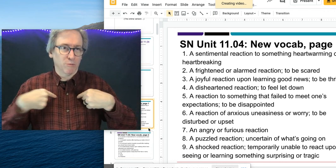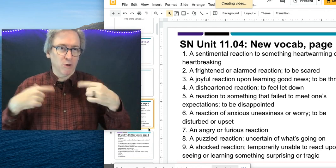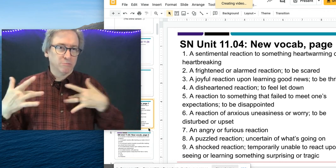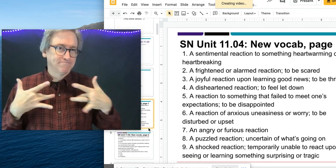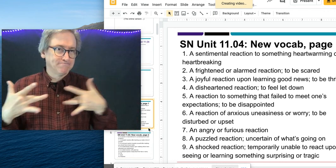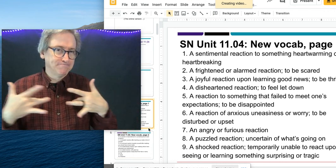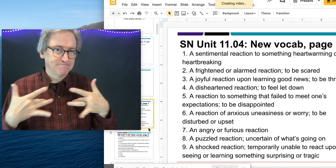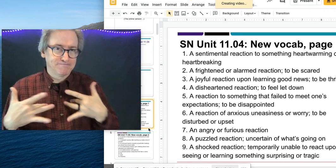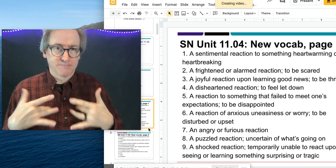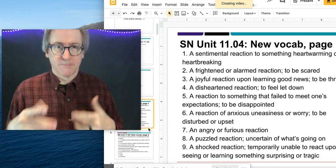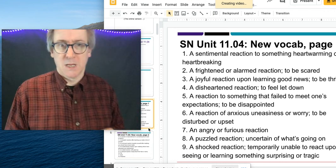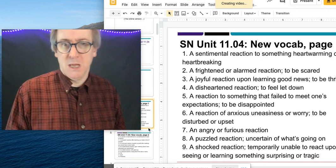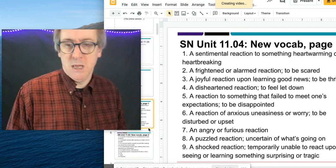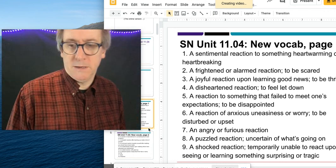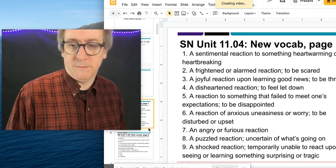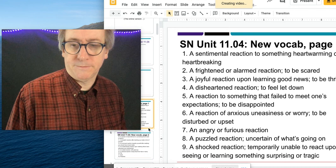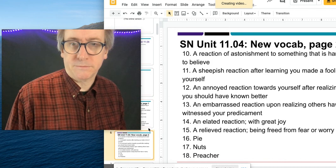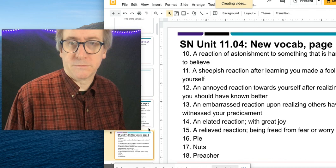poke, poke, poke.